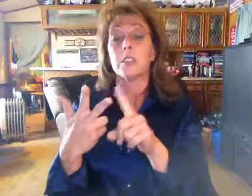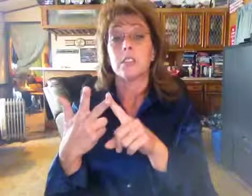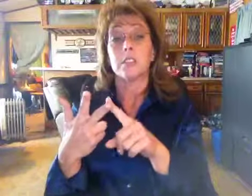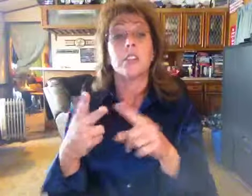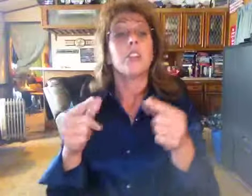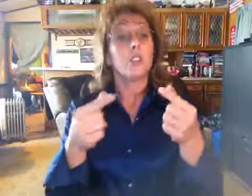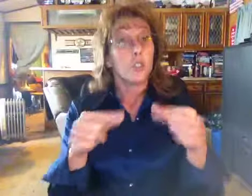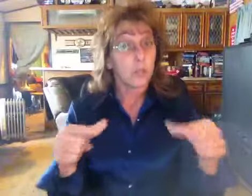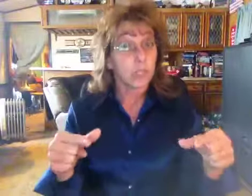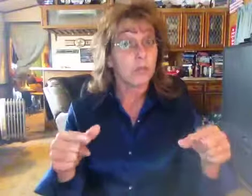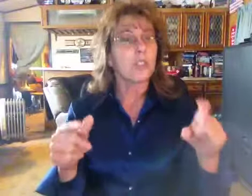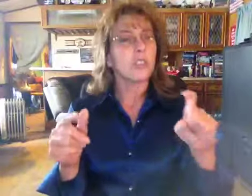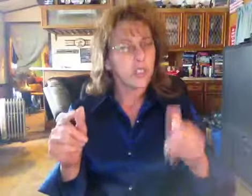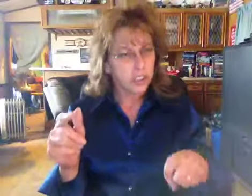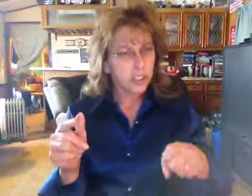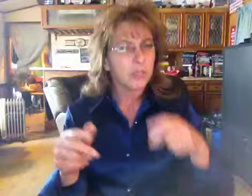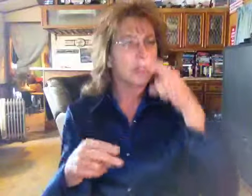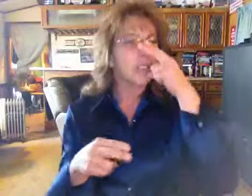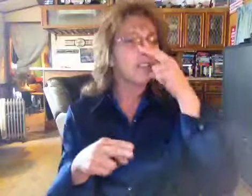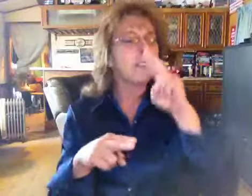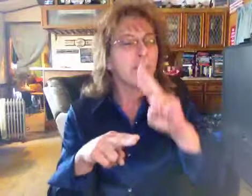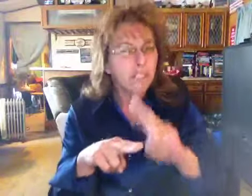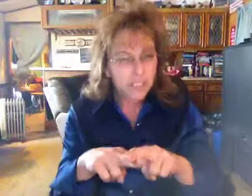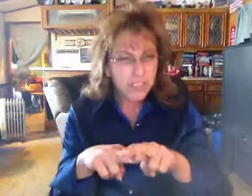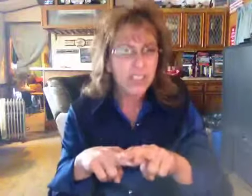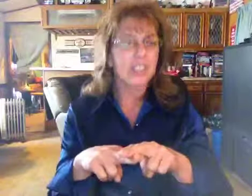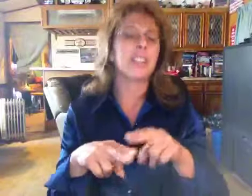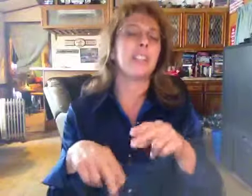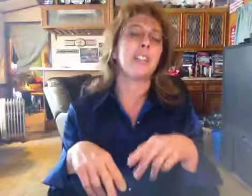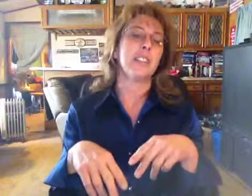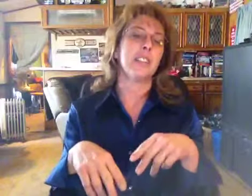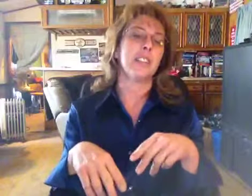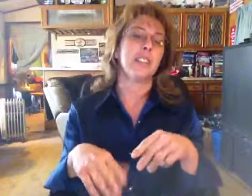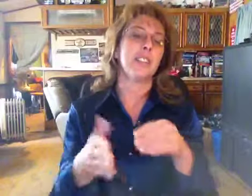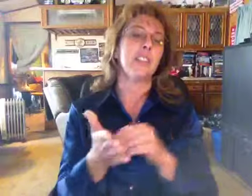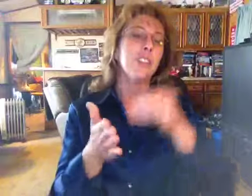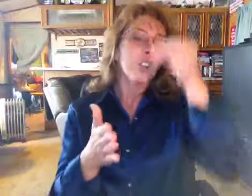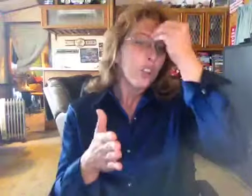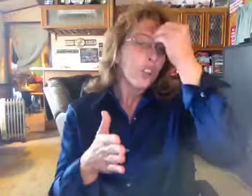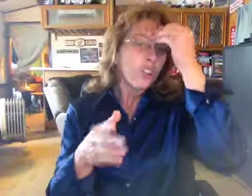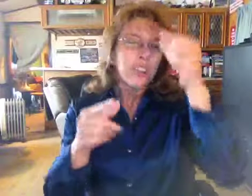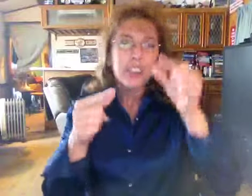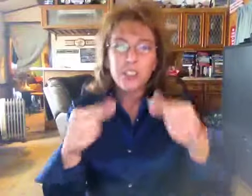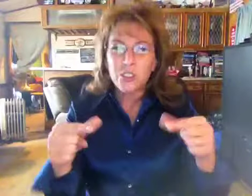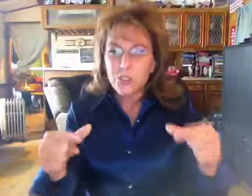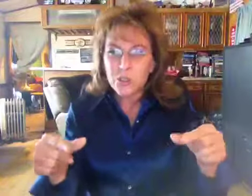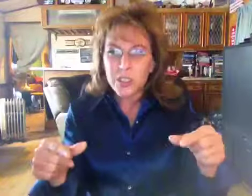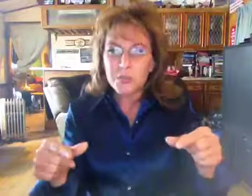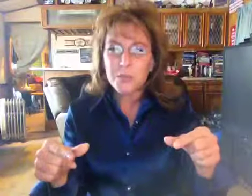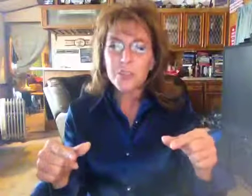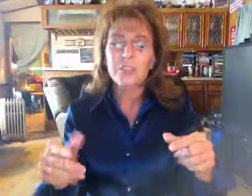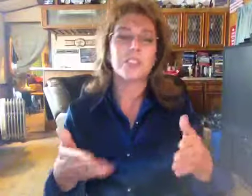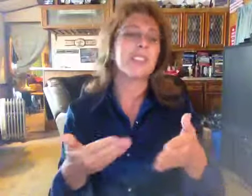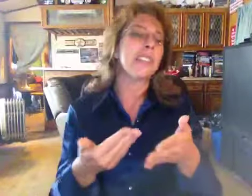not be the most enjoyable thing you've ever done, really learning grammar should be something that you find as being pleasant and not a